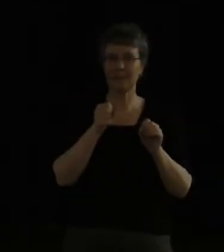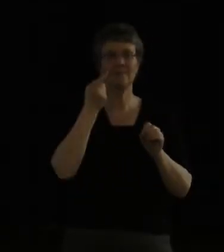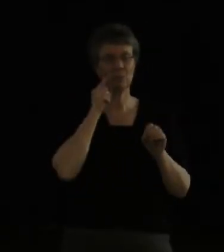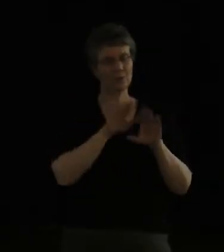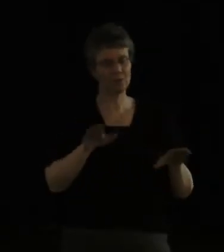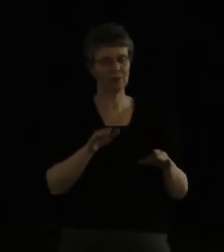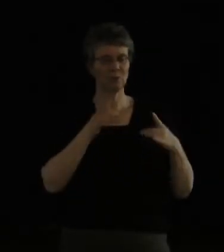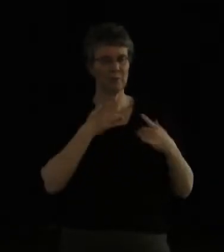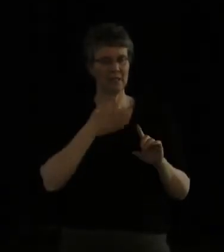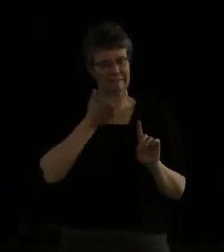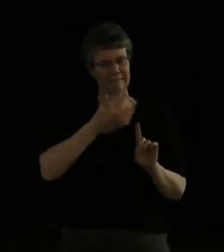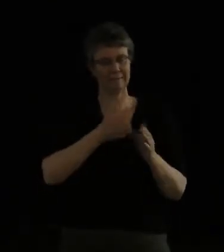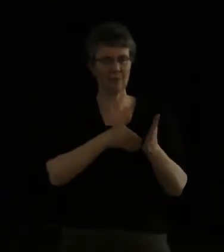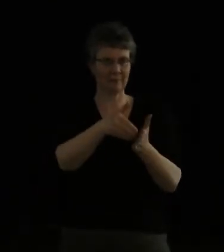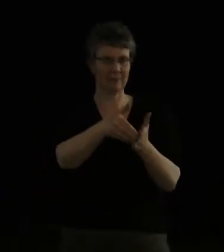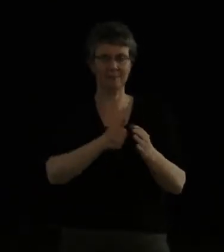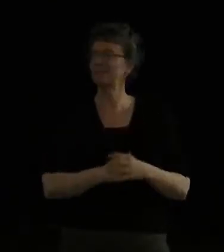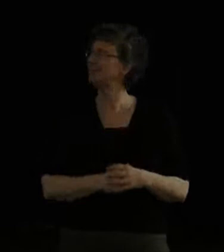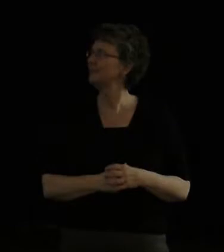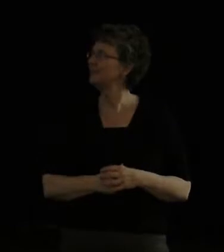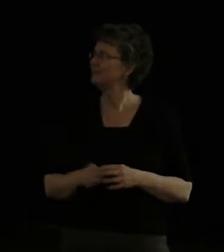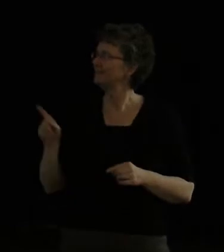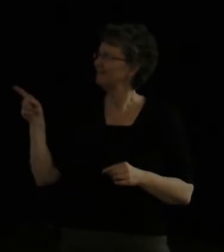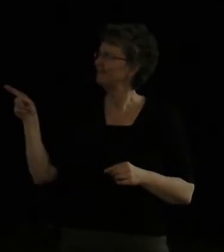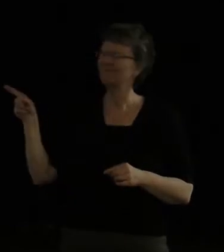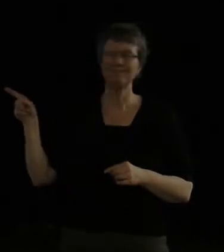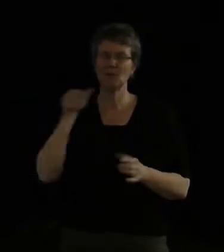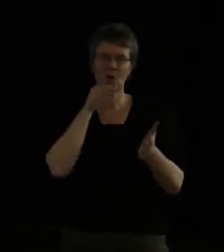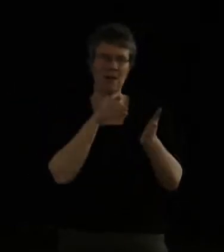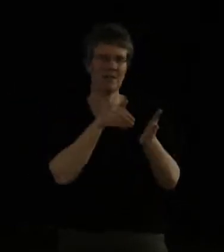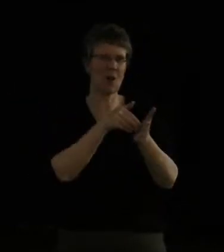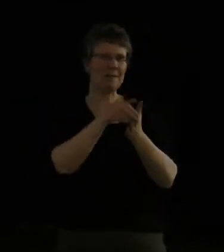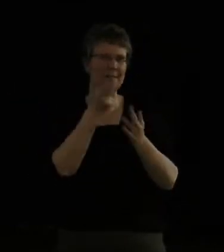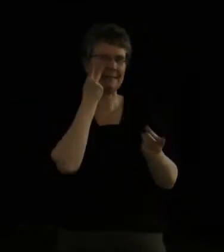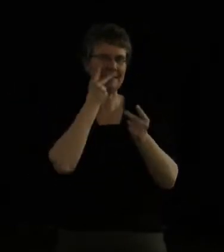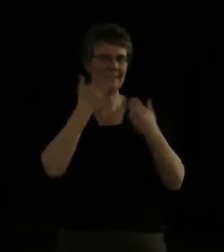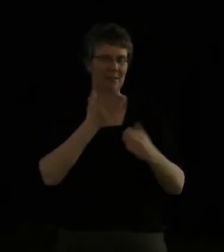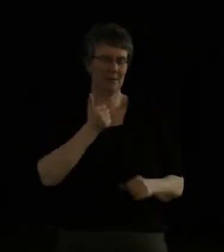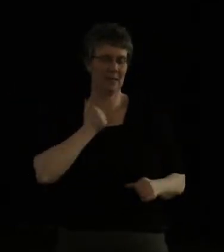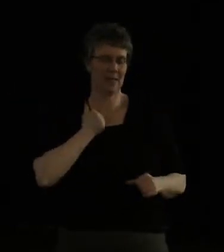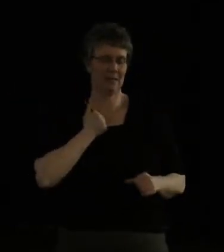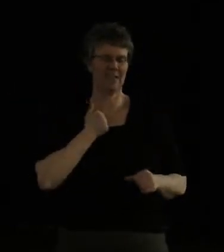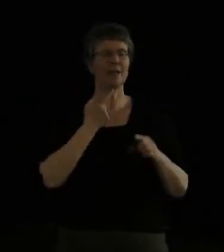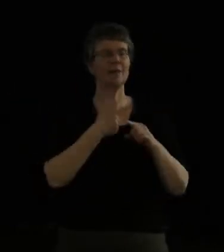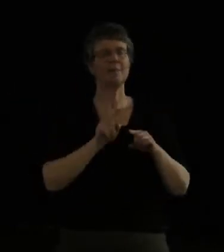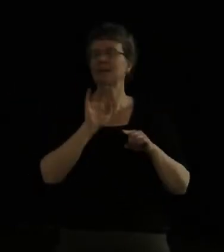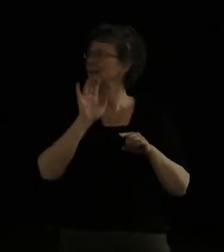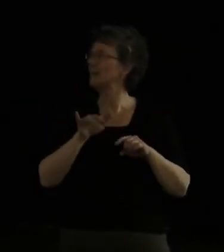And this is something we don't see in Canada very often, but it's tactile pathways. So there's the round, what we call truncated